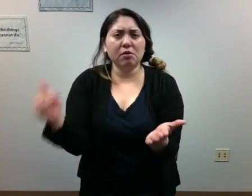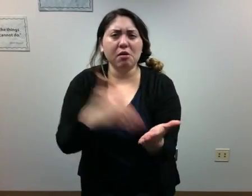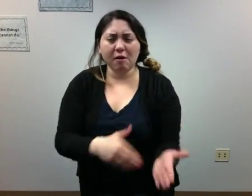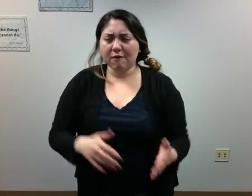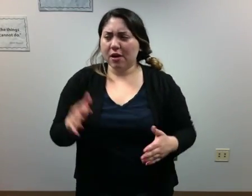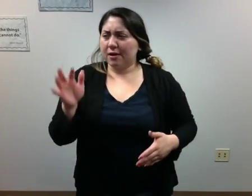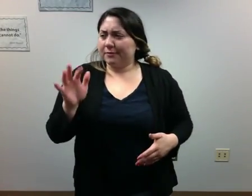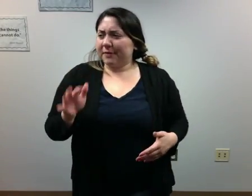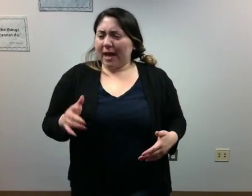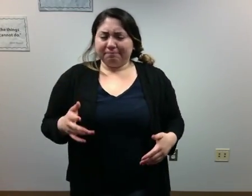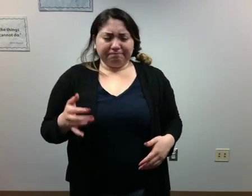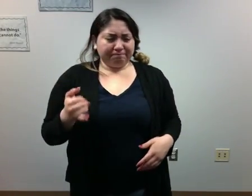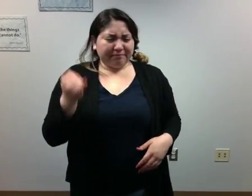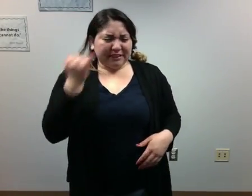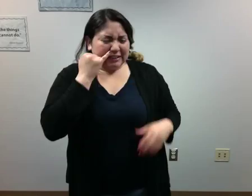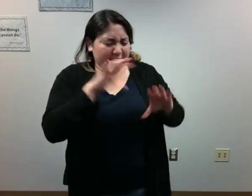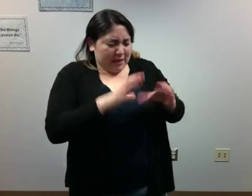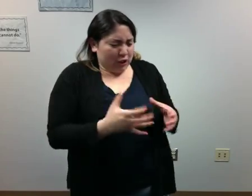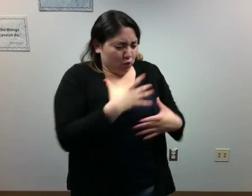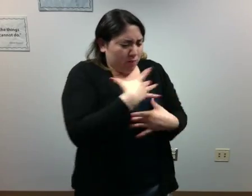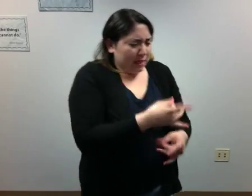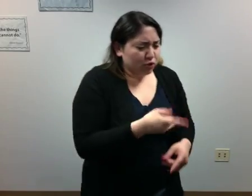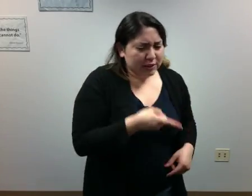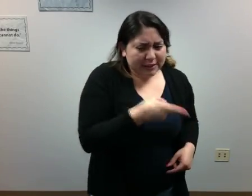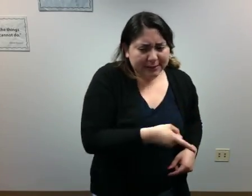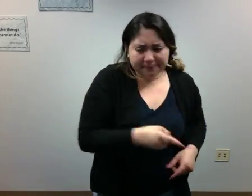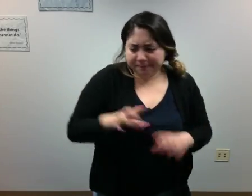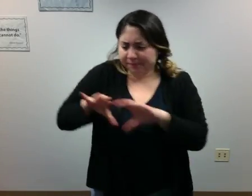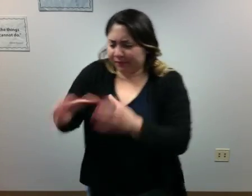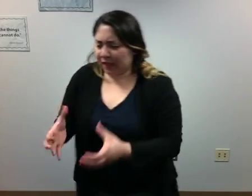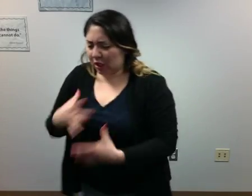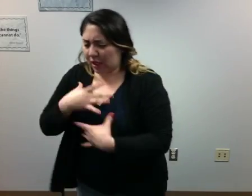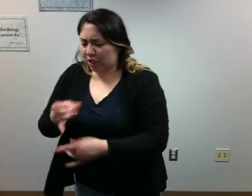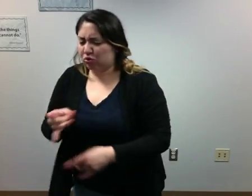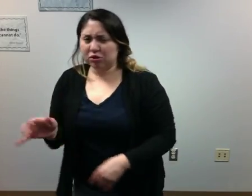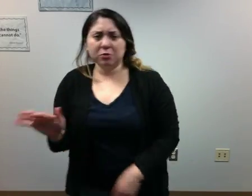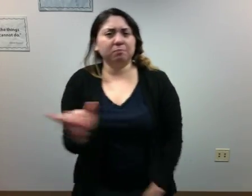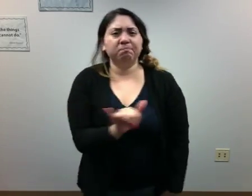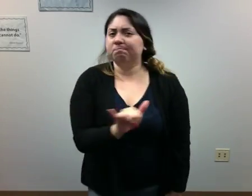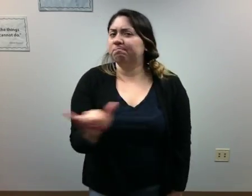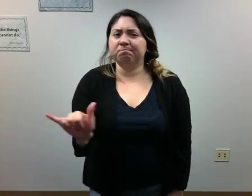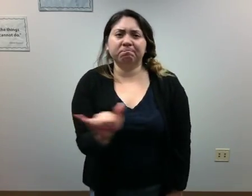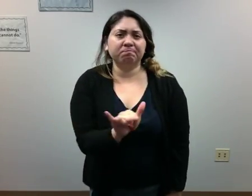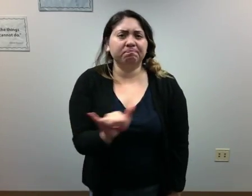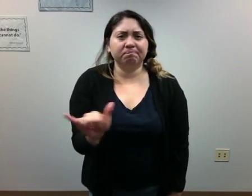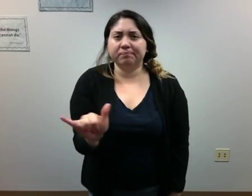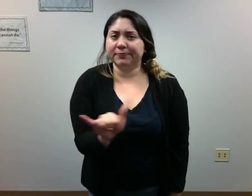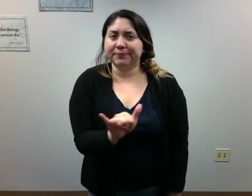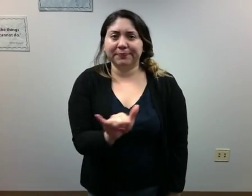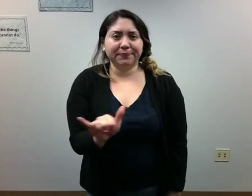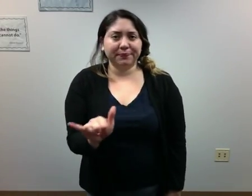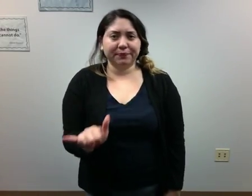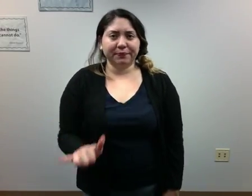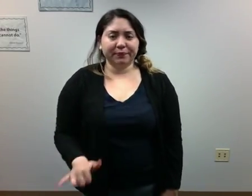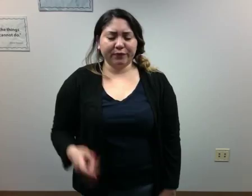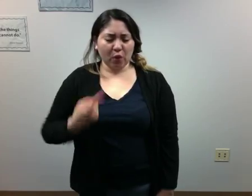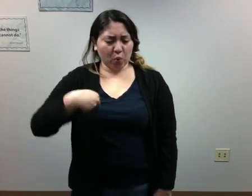what is of interest to one group of Americans is not of interest to anyone else. We've been